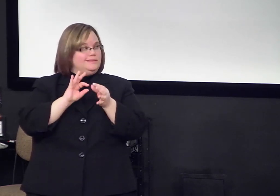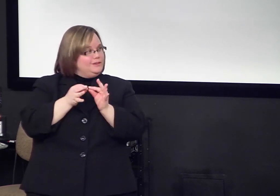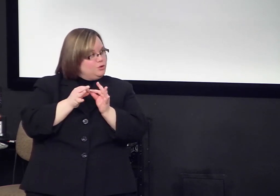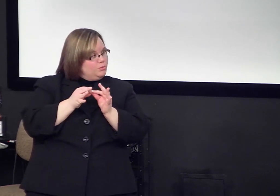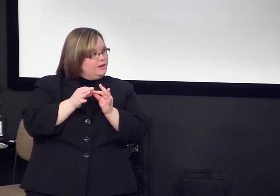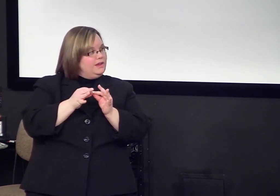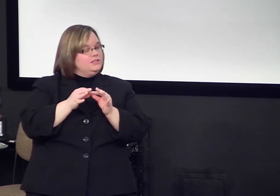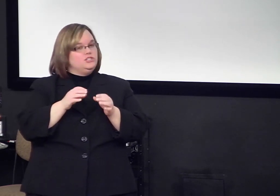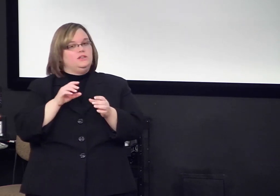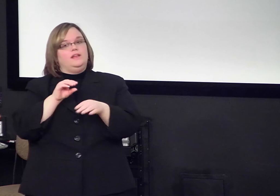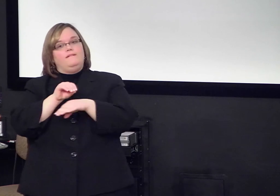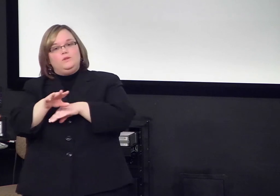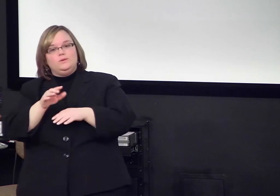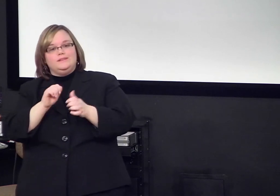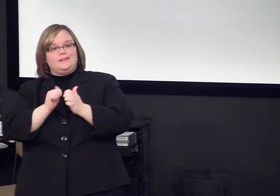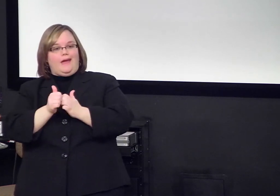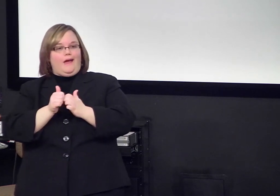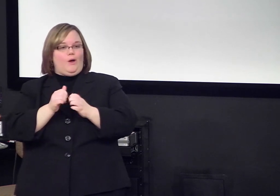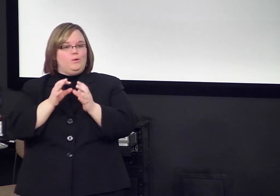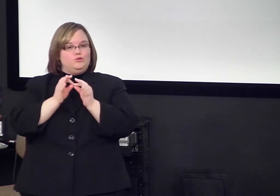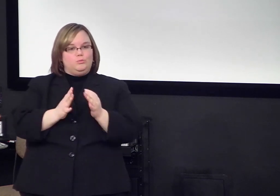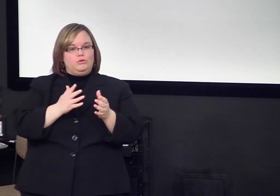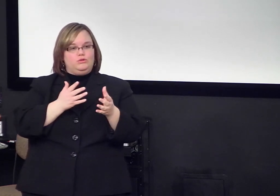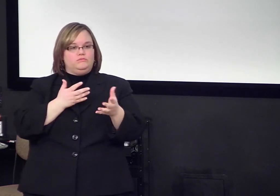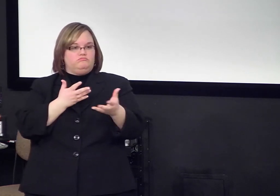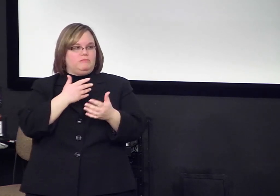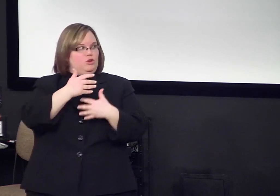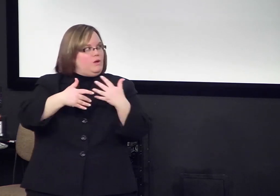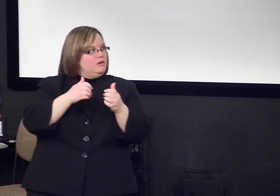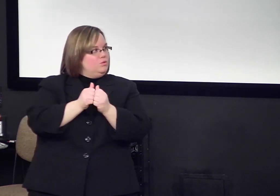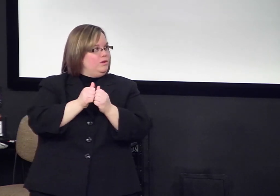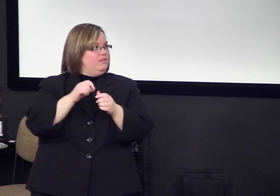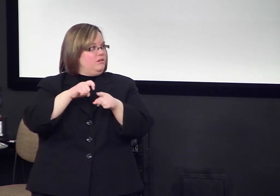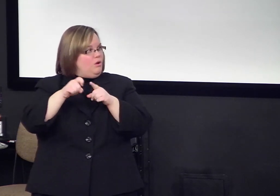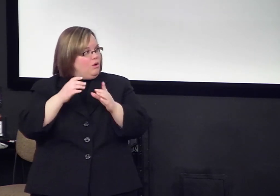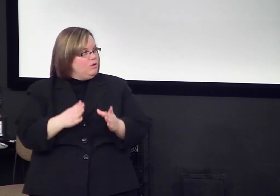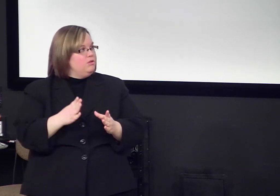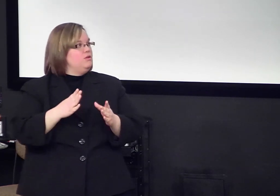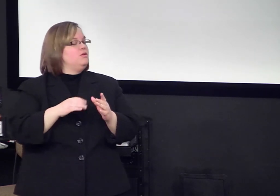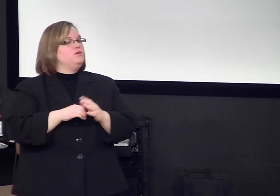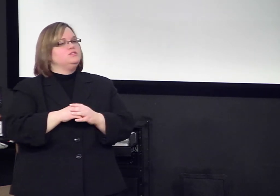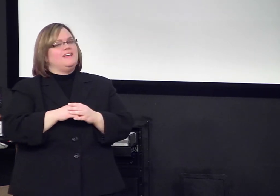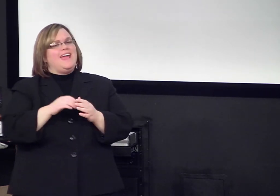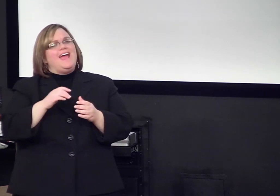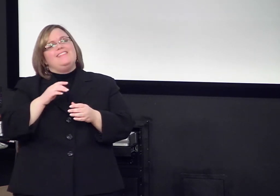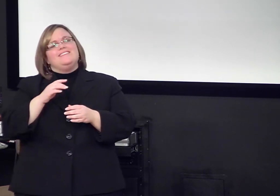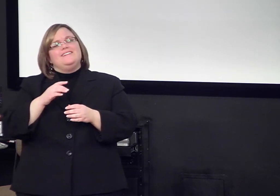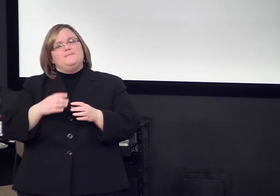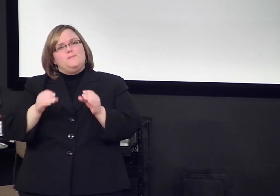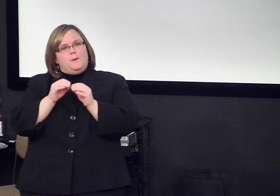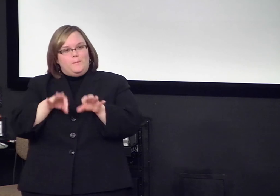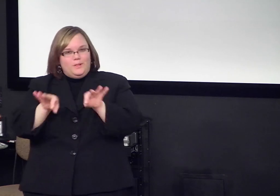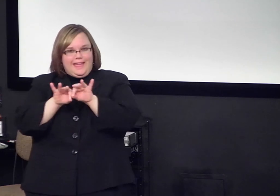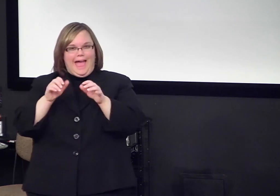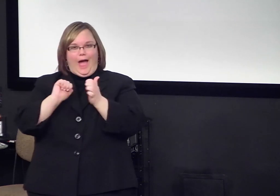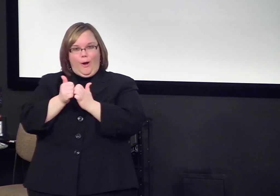terms of using mobile technology in VRS, how the interpreters interact with the